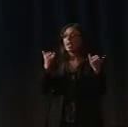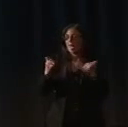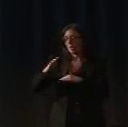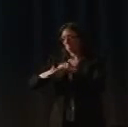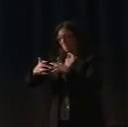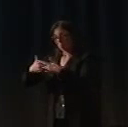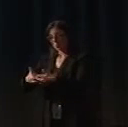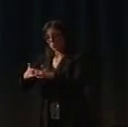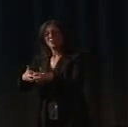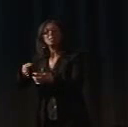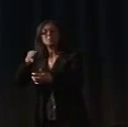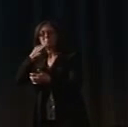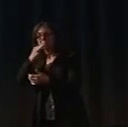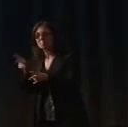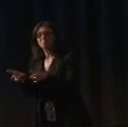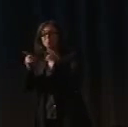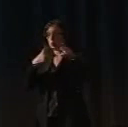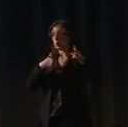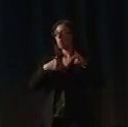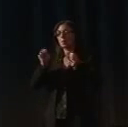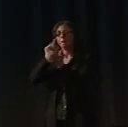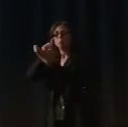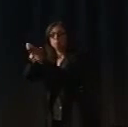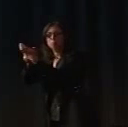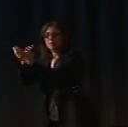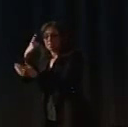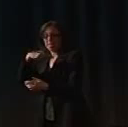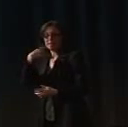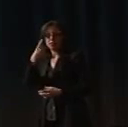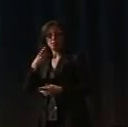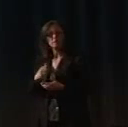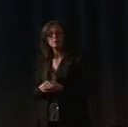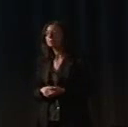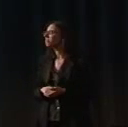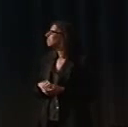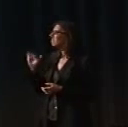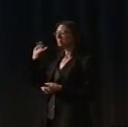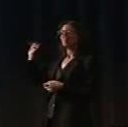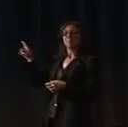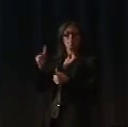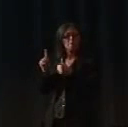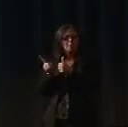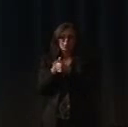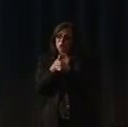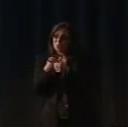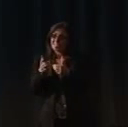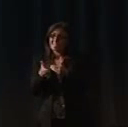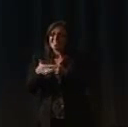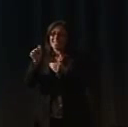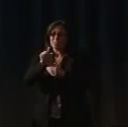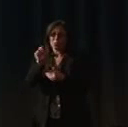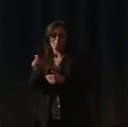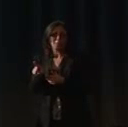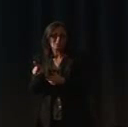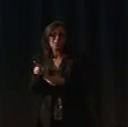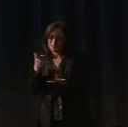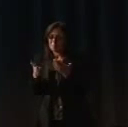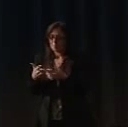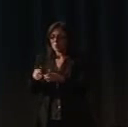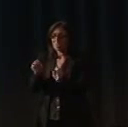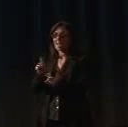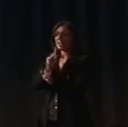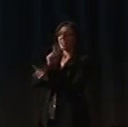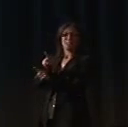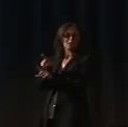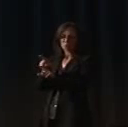that's one of the first, as I said, easier question that we may be able to answer at all these different